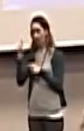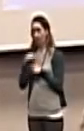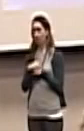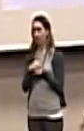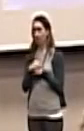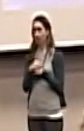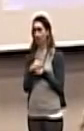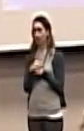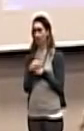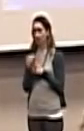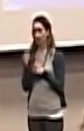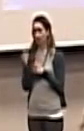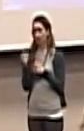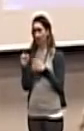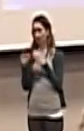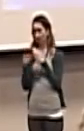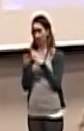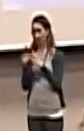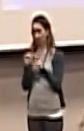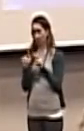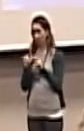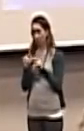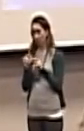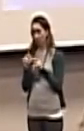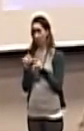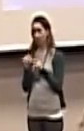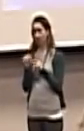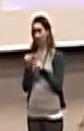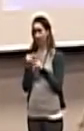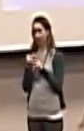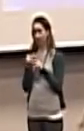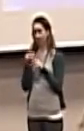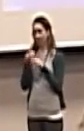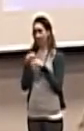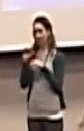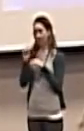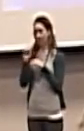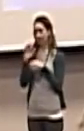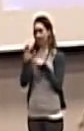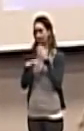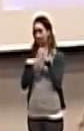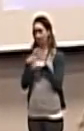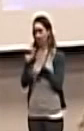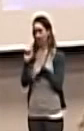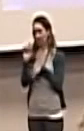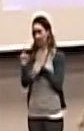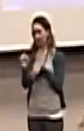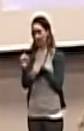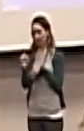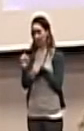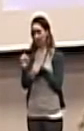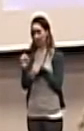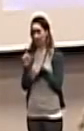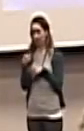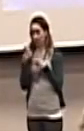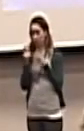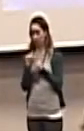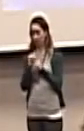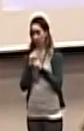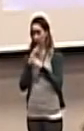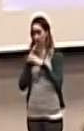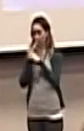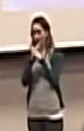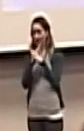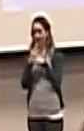Masoretes, Jewish rabbis of the 6th through the 10th century A.D., tried to protect the name of Yahweh, as